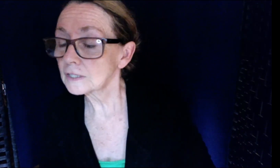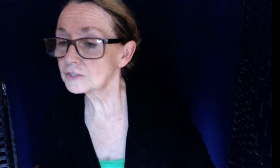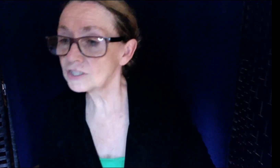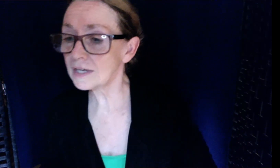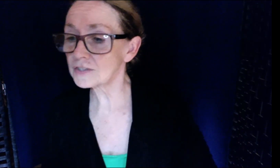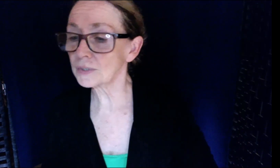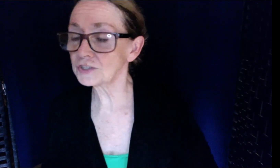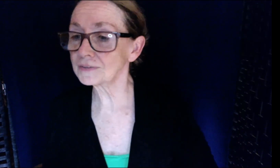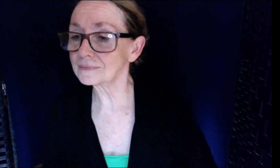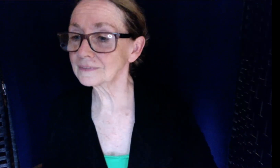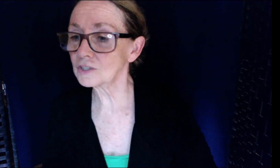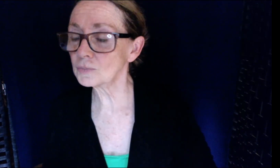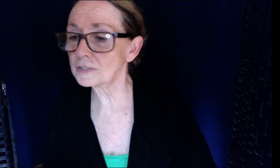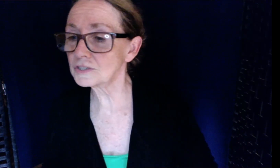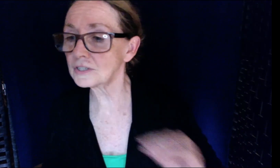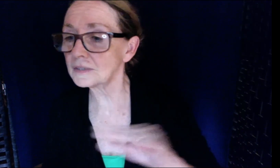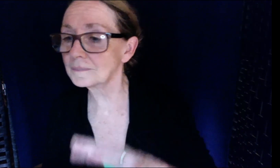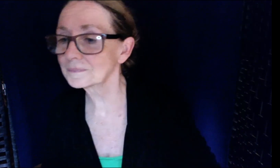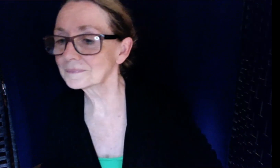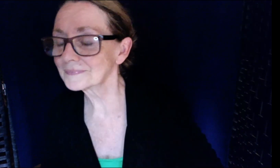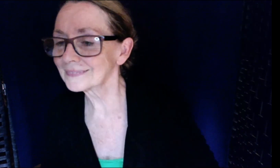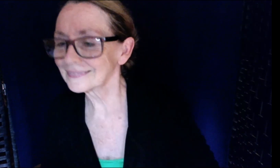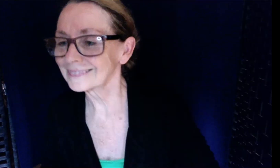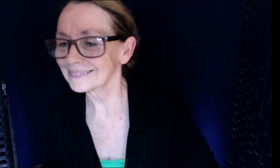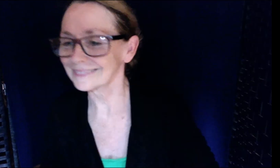Jeannie has a question. Can you ping? Yes, yes, not a problem.